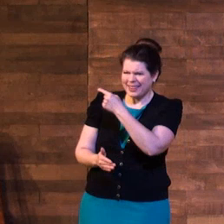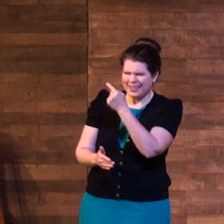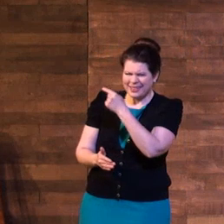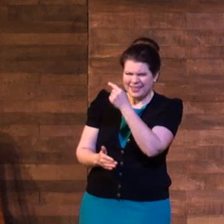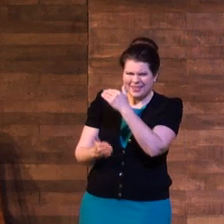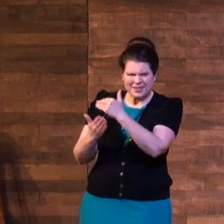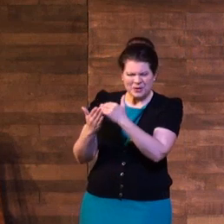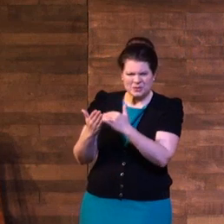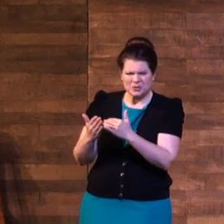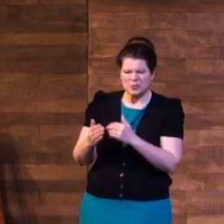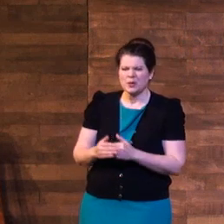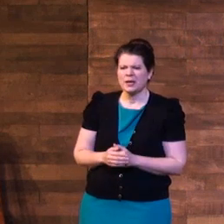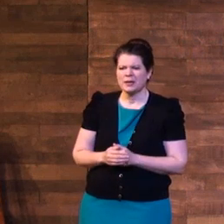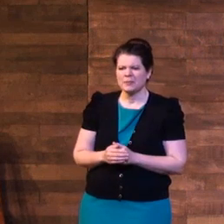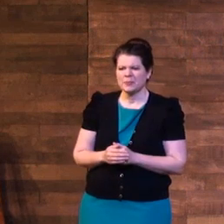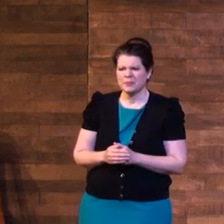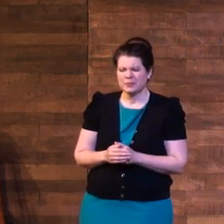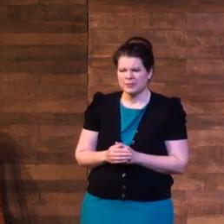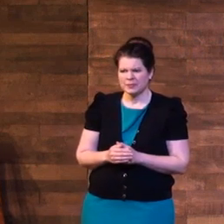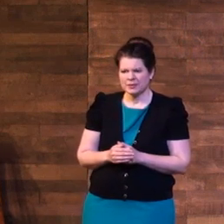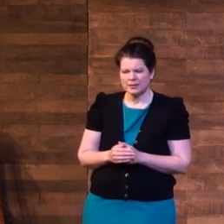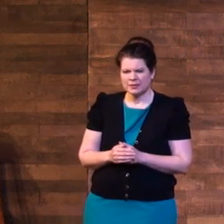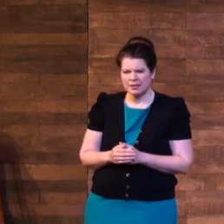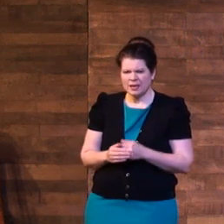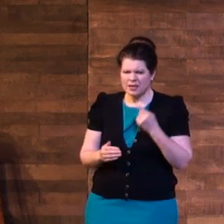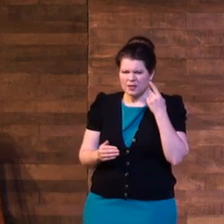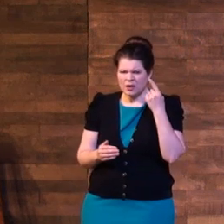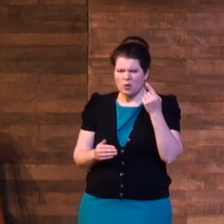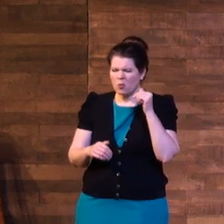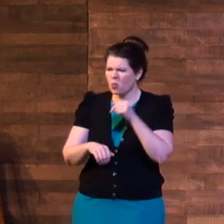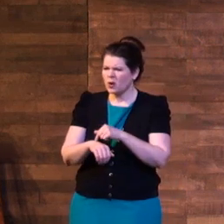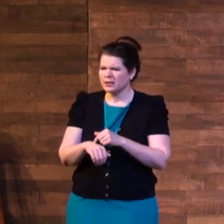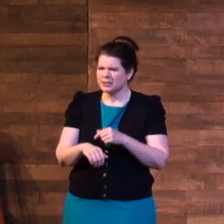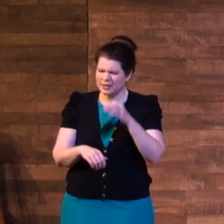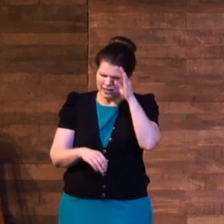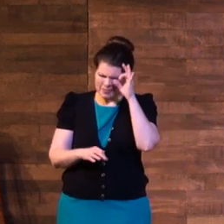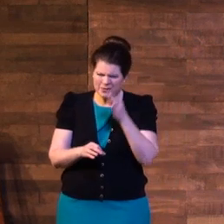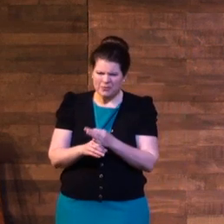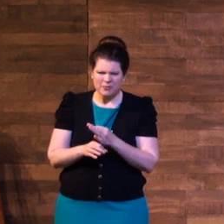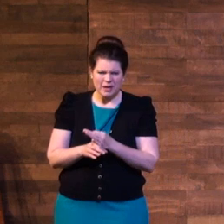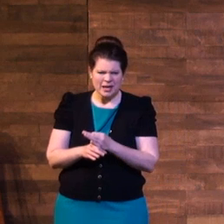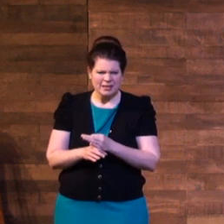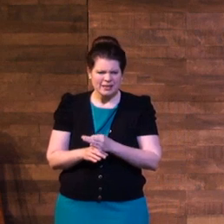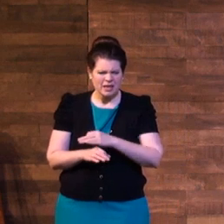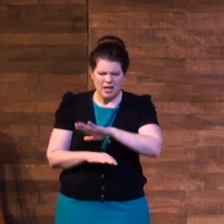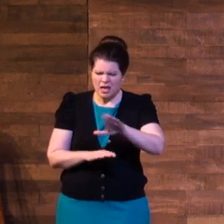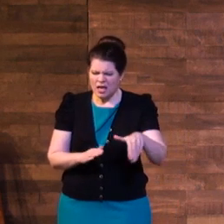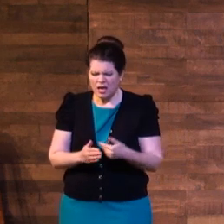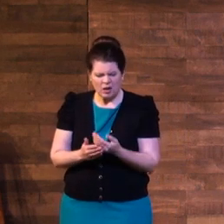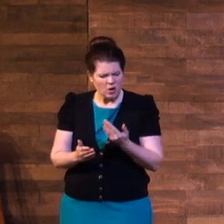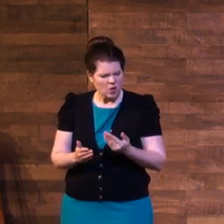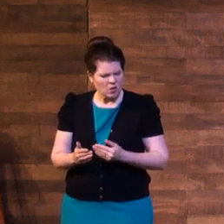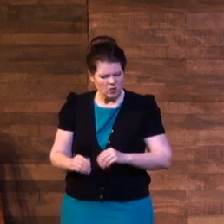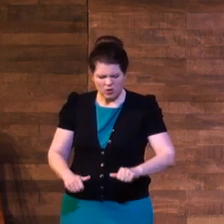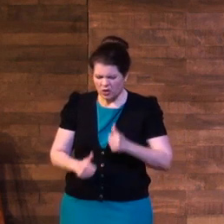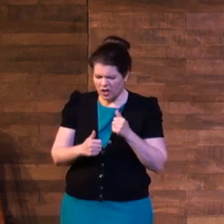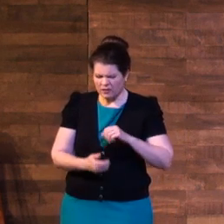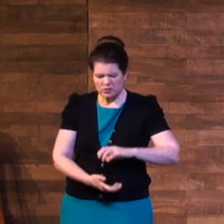They might have had one moment of faithfulness, but that's it. Everything else was a train wreck. We saw it. Why are they in here?